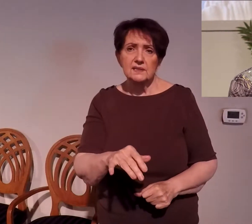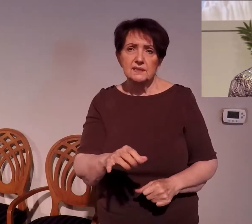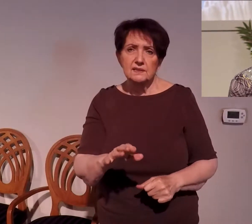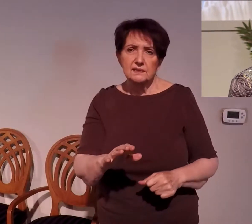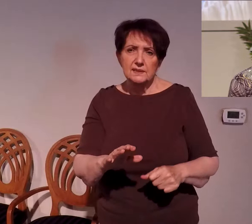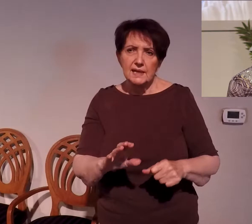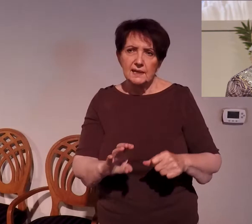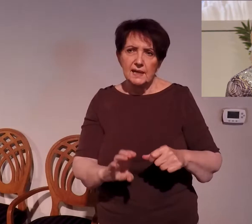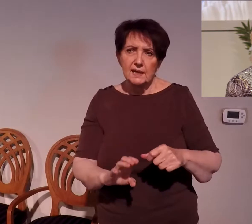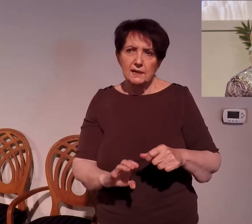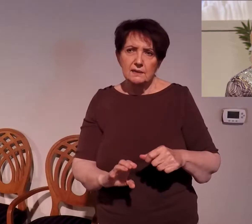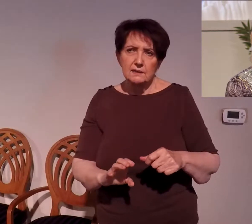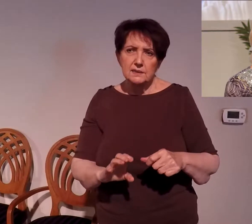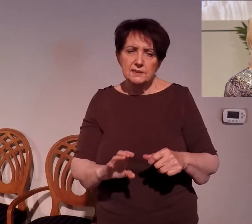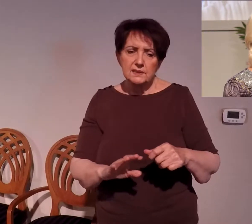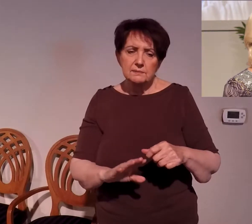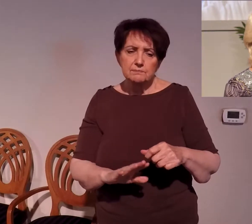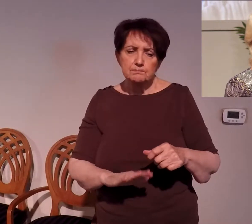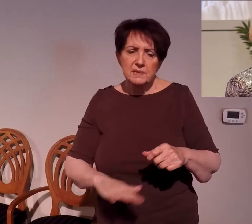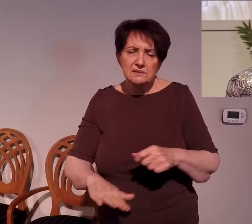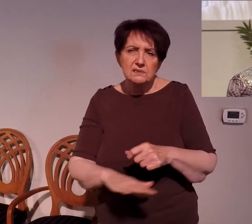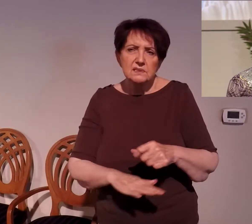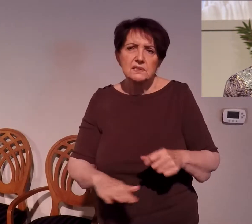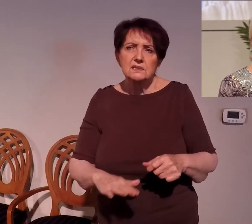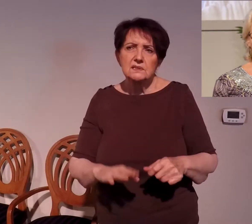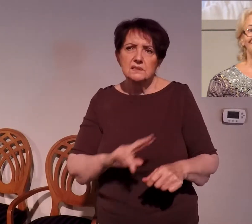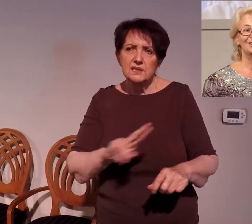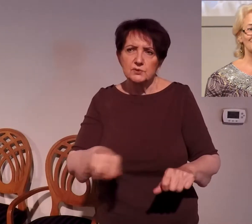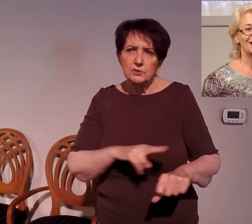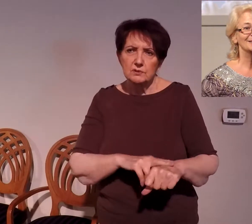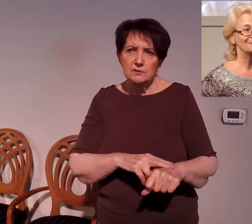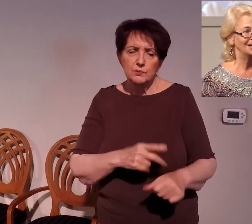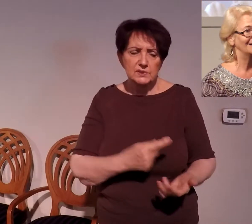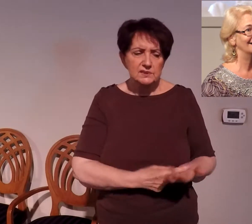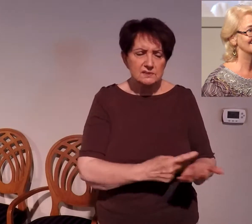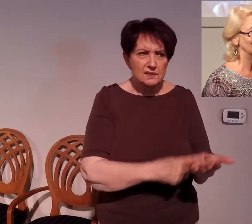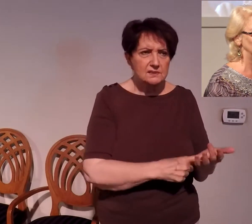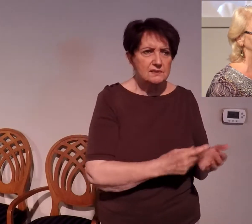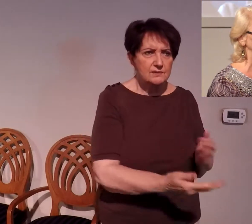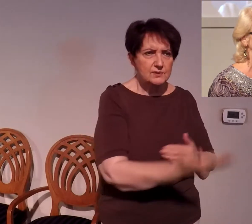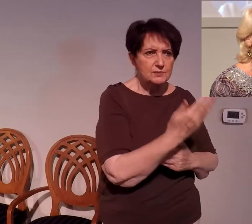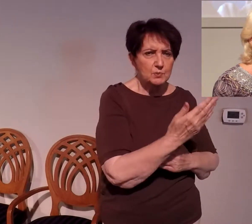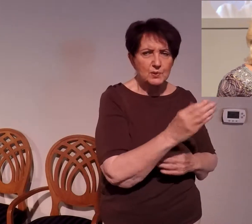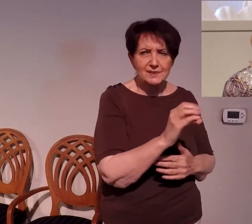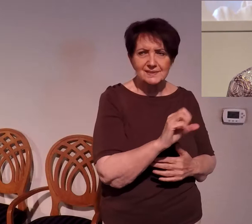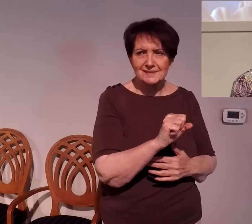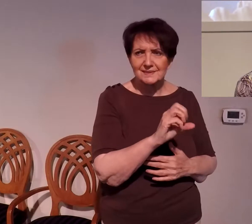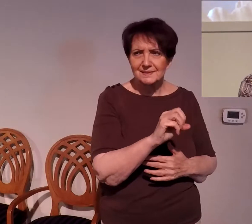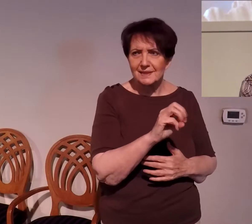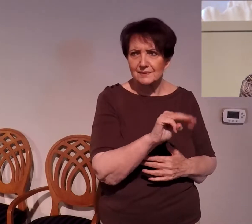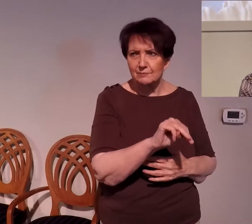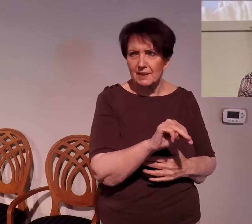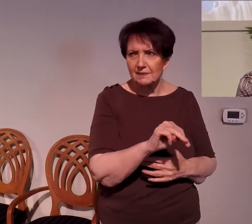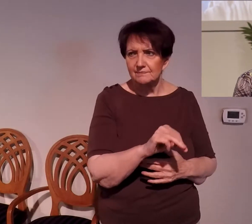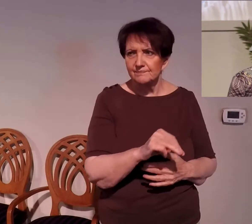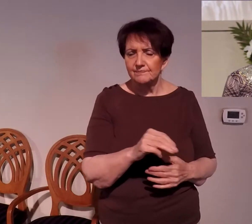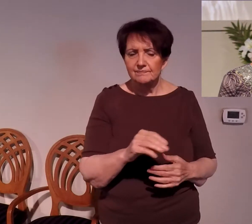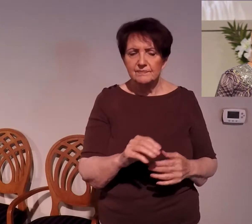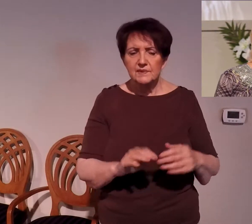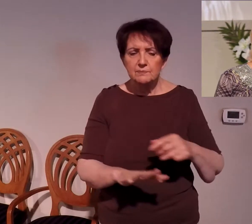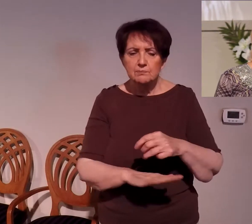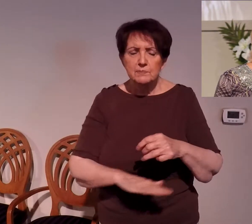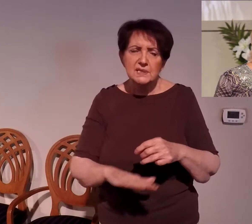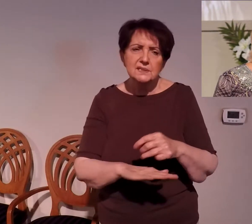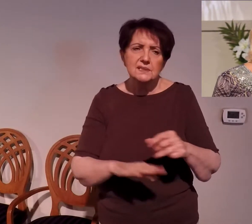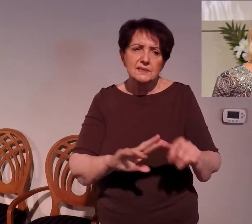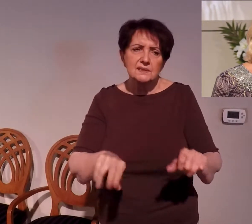essential nature. We talked about this morning in our Science of Mind class, didn't we? The essential nature